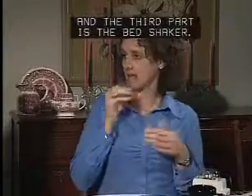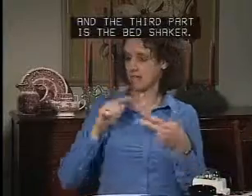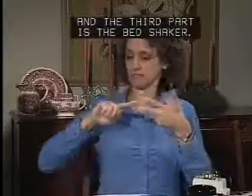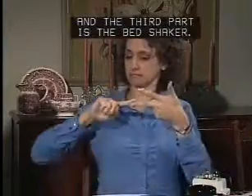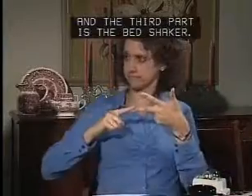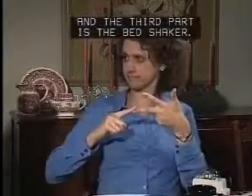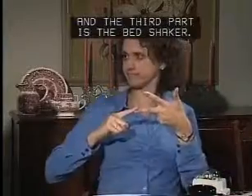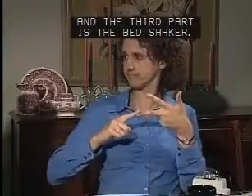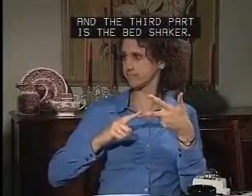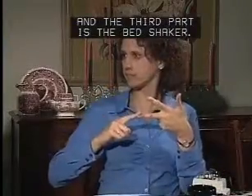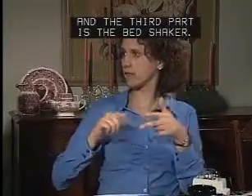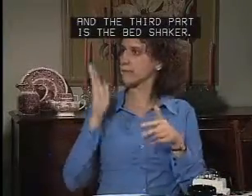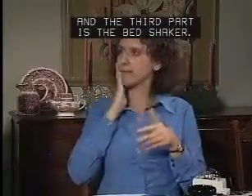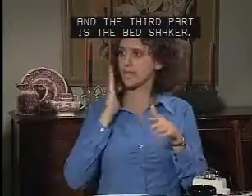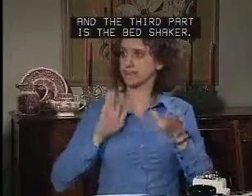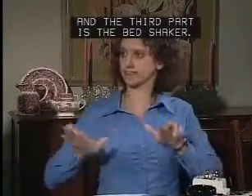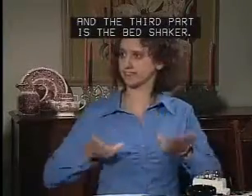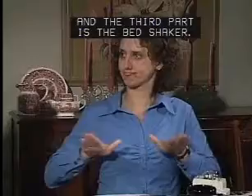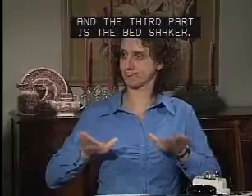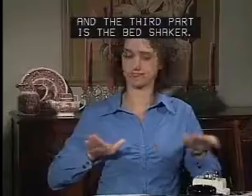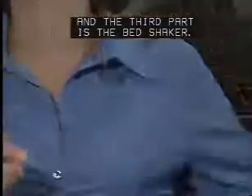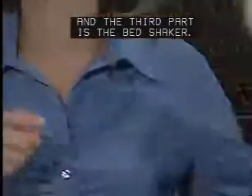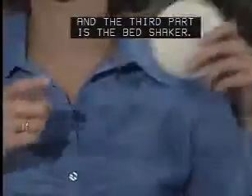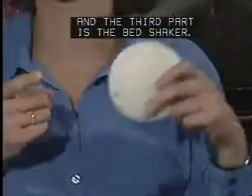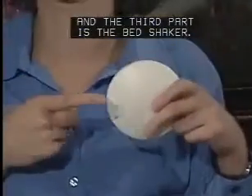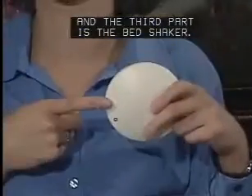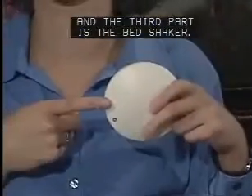And the third part is the bed shaker.